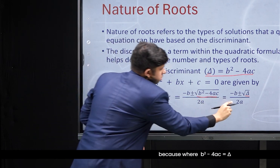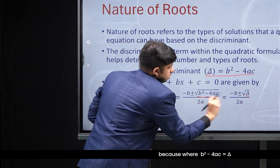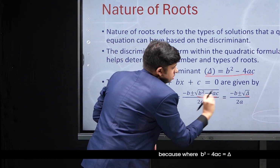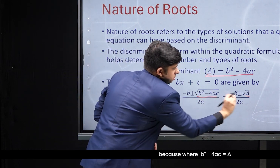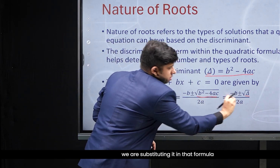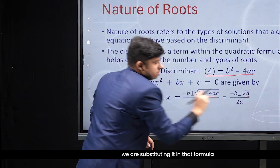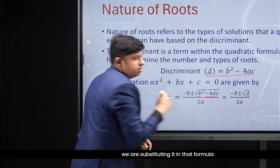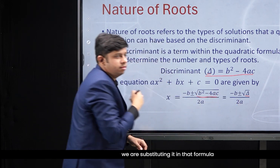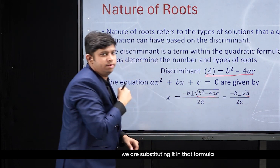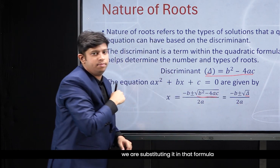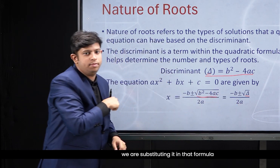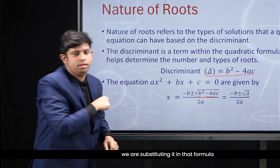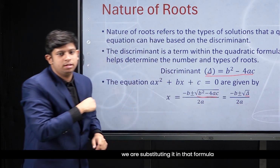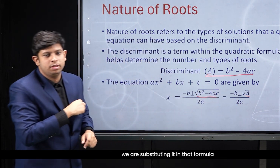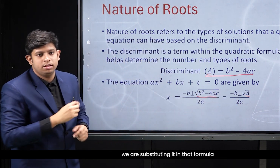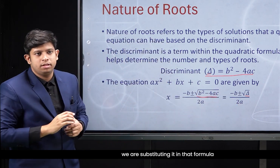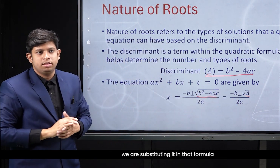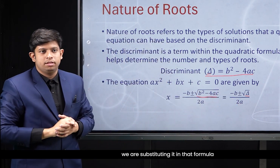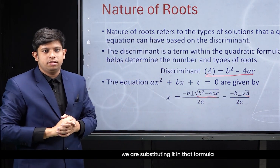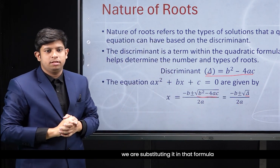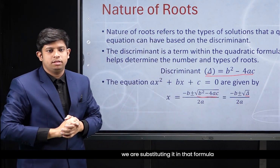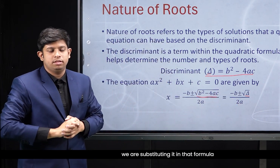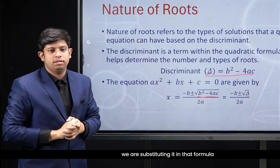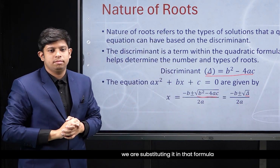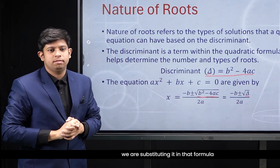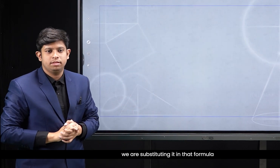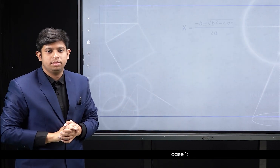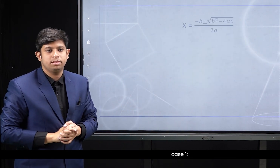delta, we are substituting it in that formula. Case 1.